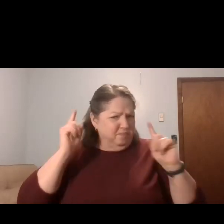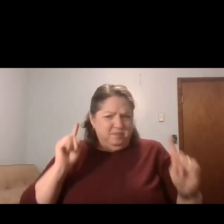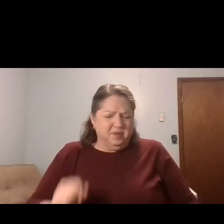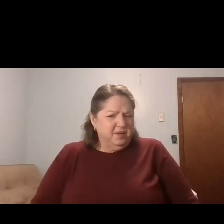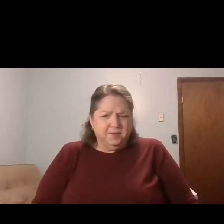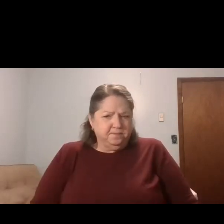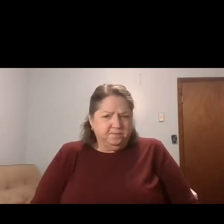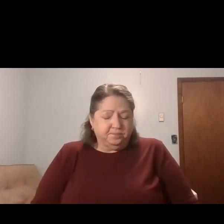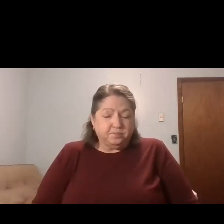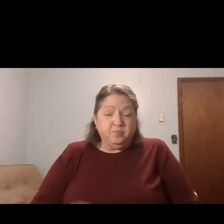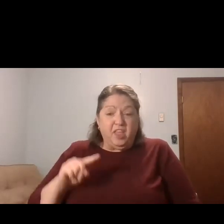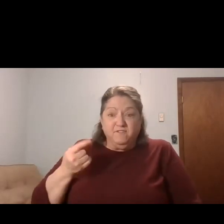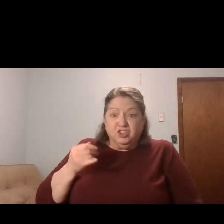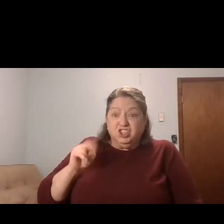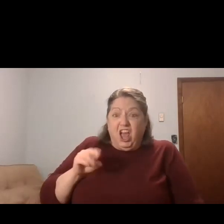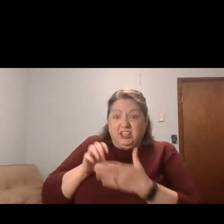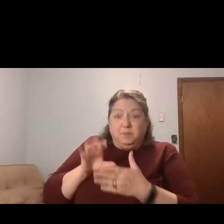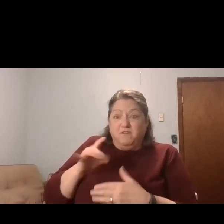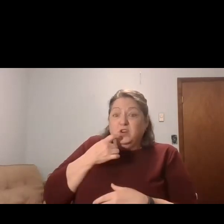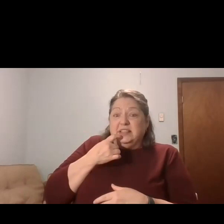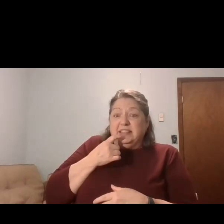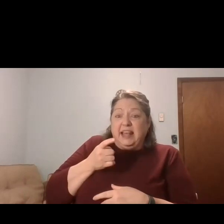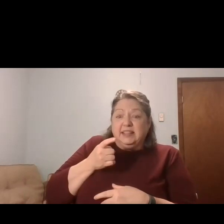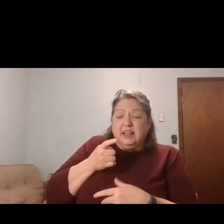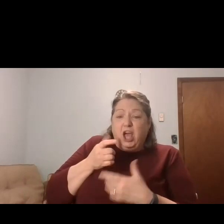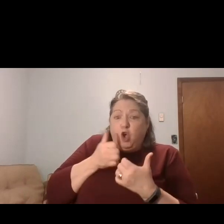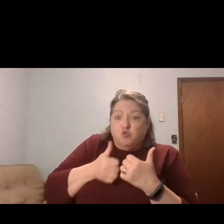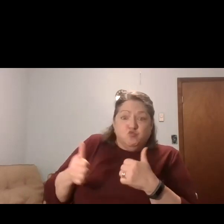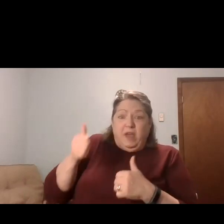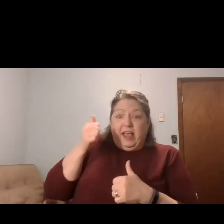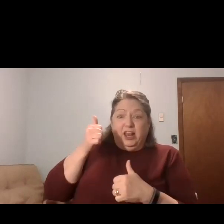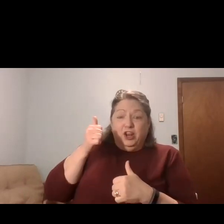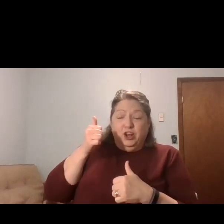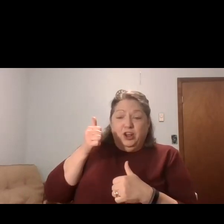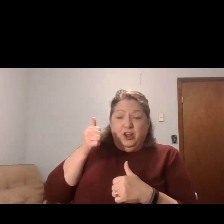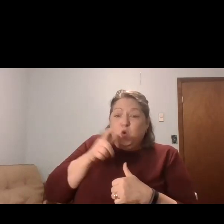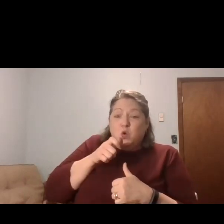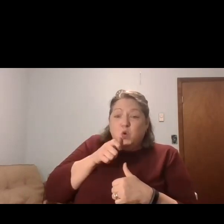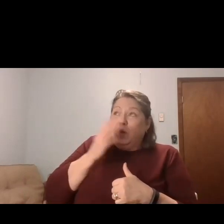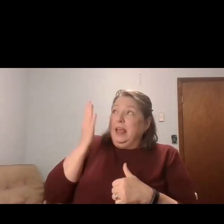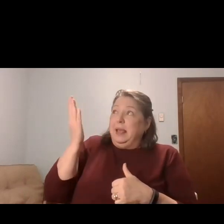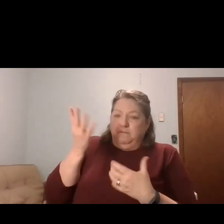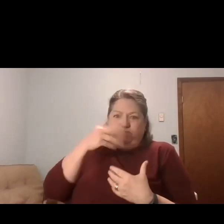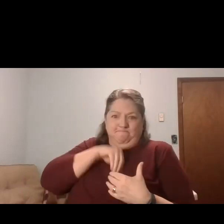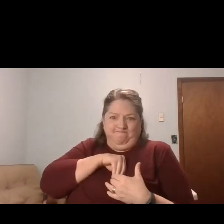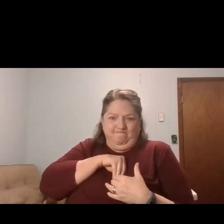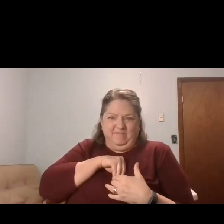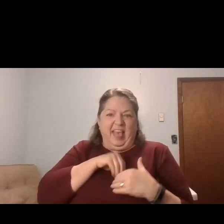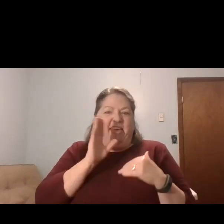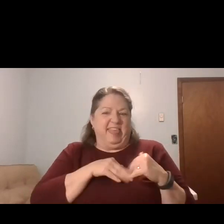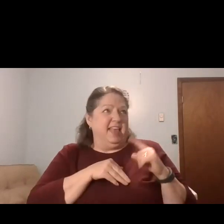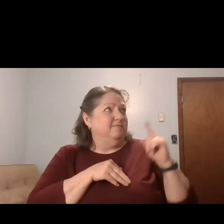greater is he who is in you, that's Jesus, the king, than in he who is of the world, that's the prince of